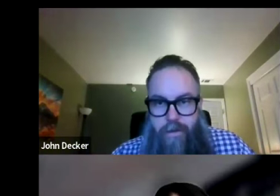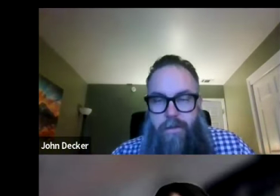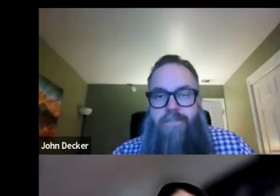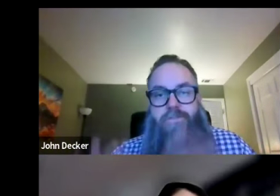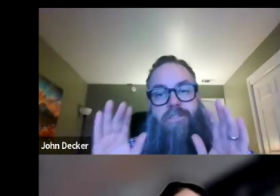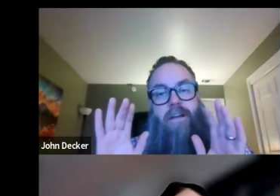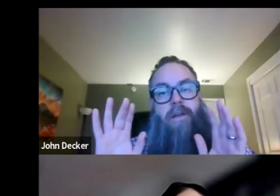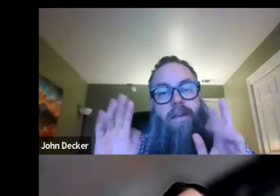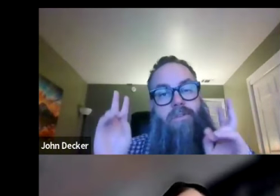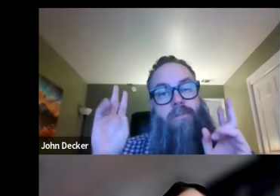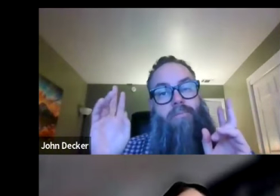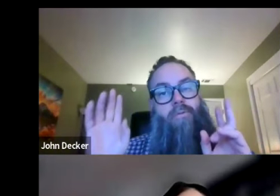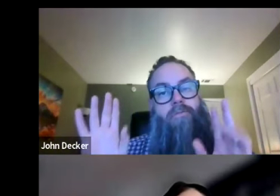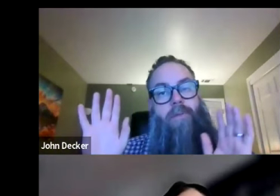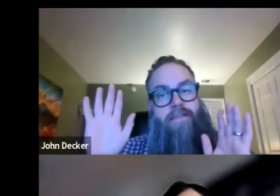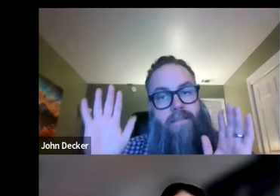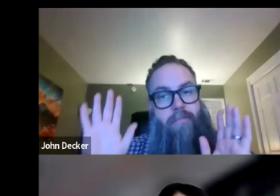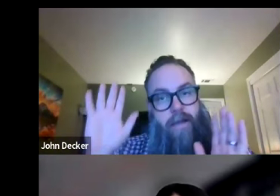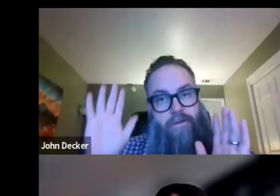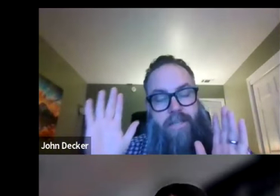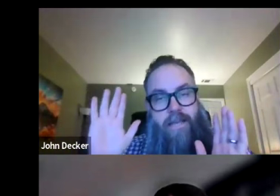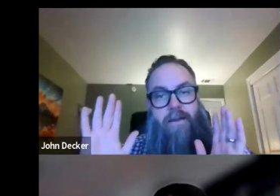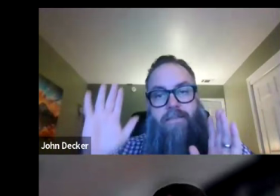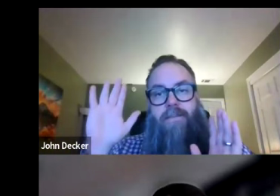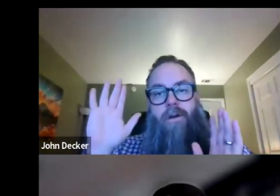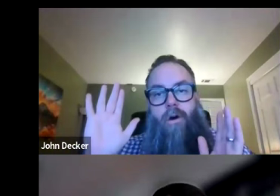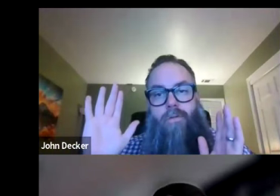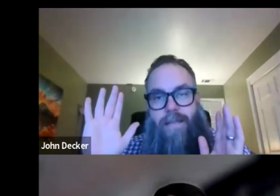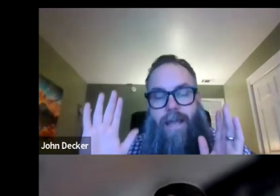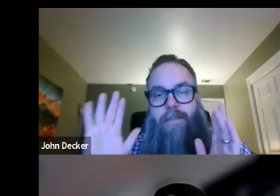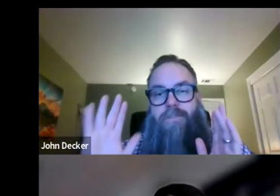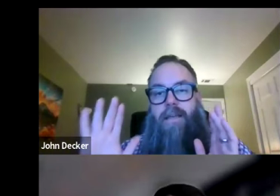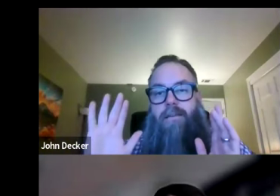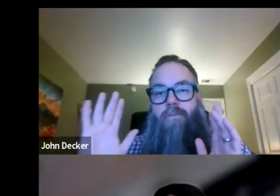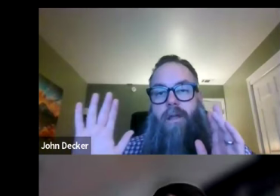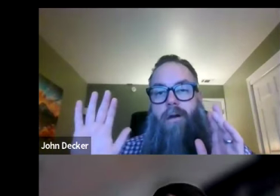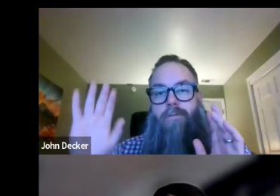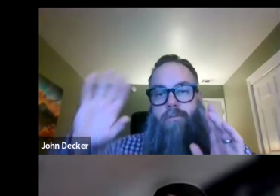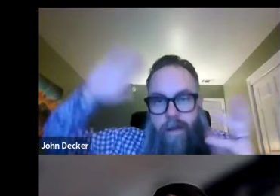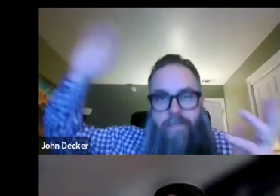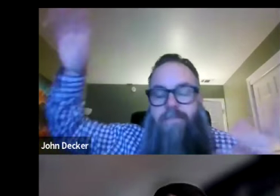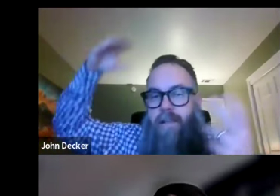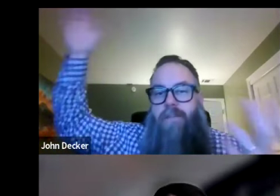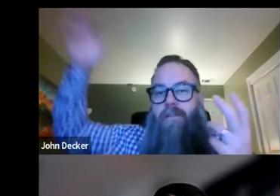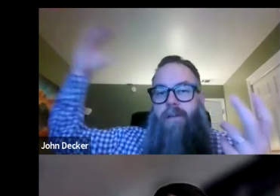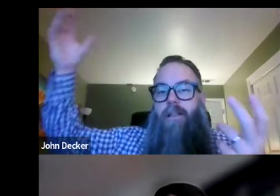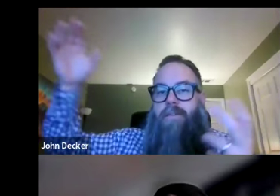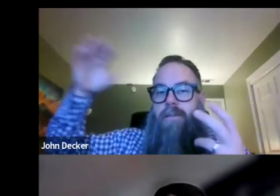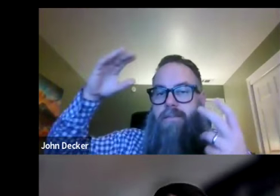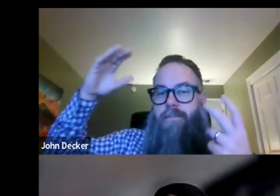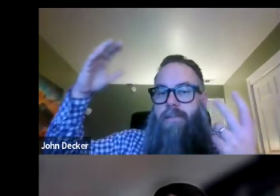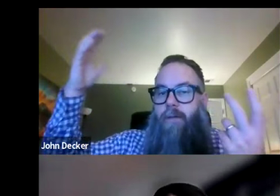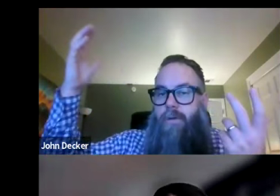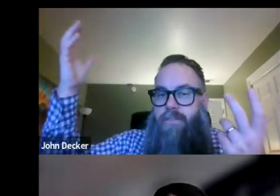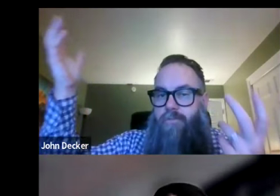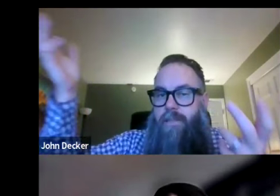measures by the department. So just talking about like what's been approved by the state, my understanding is only 90% of the rate model rates that have been